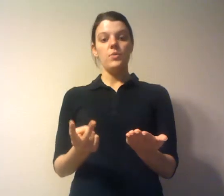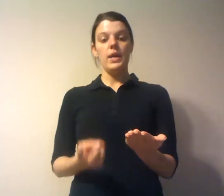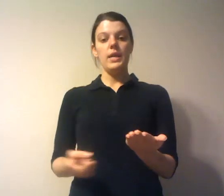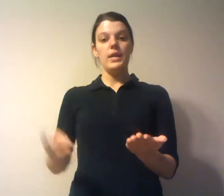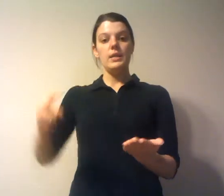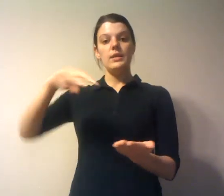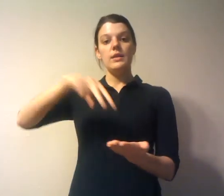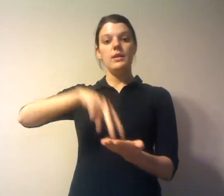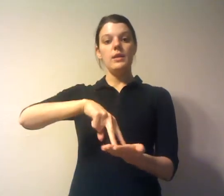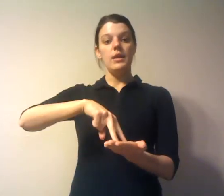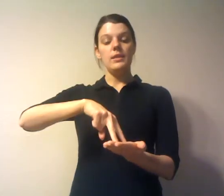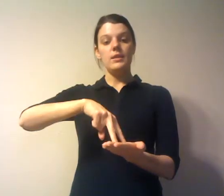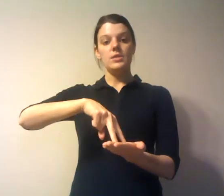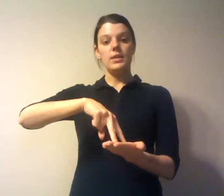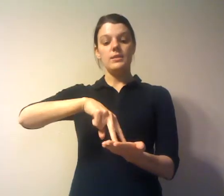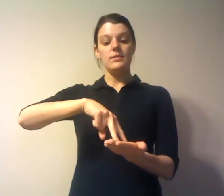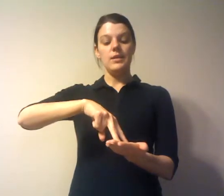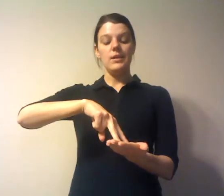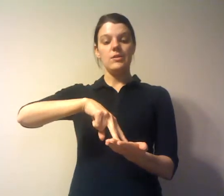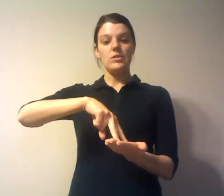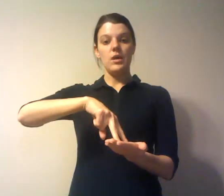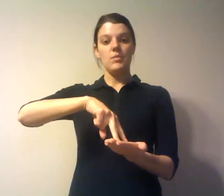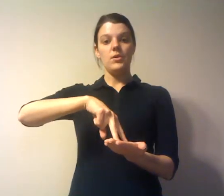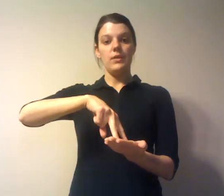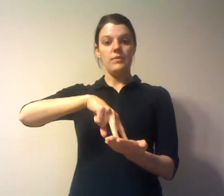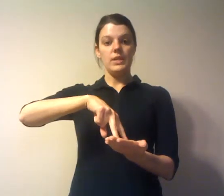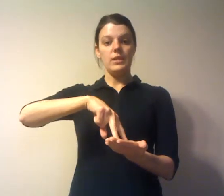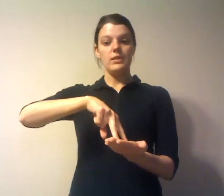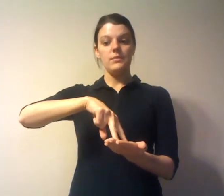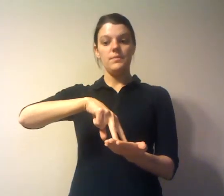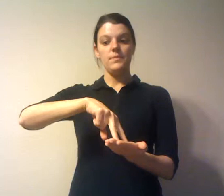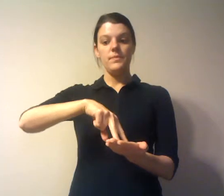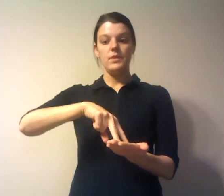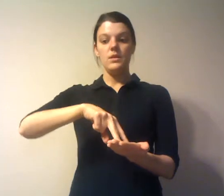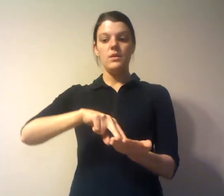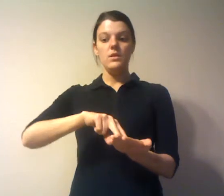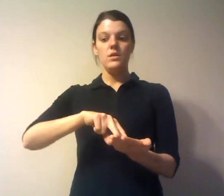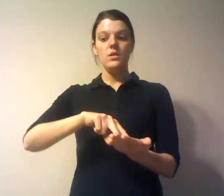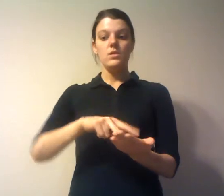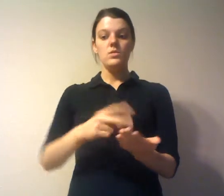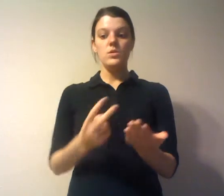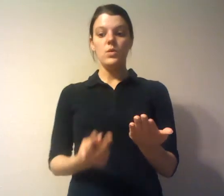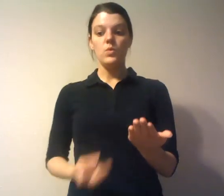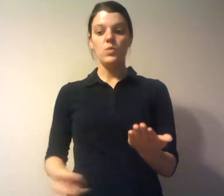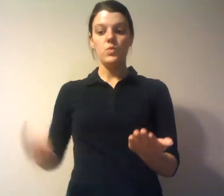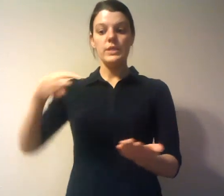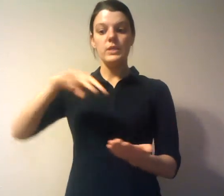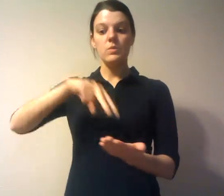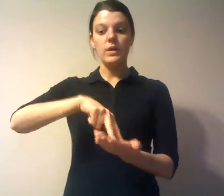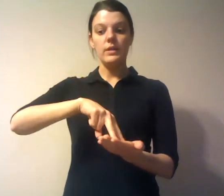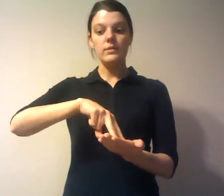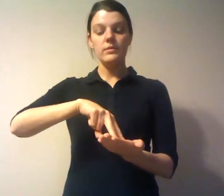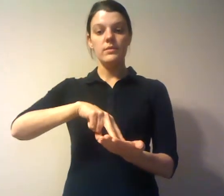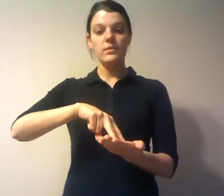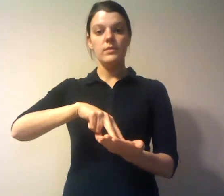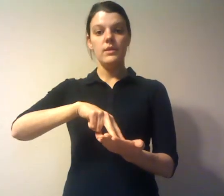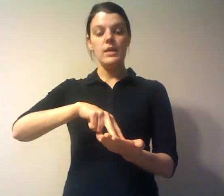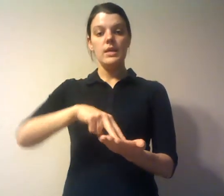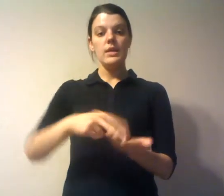right hand, and they just kind of stand on top of your left hand. So risen one,